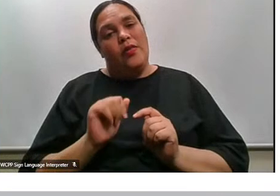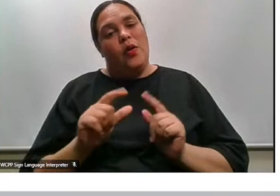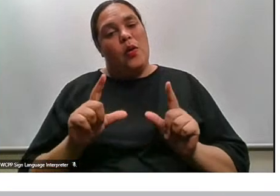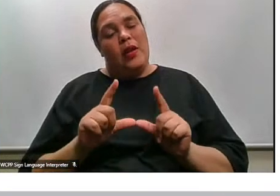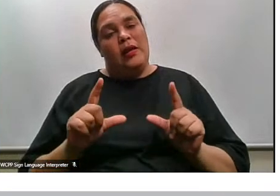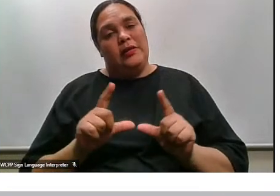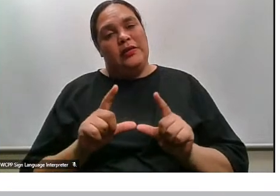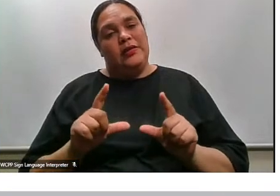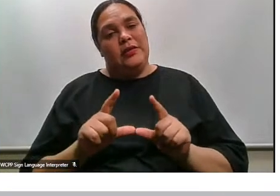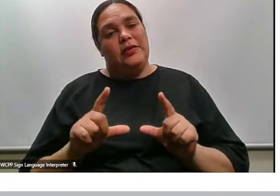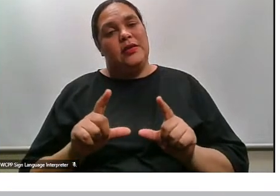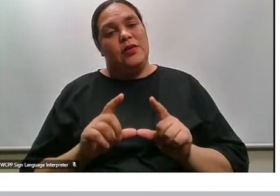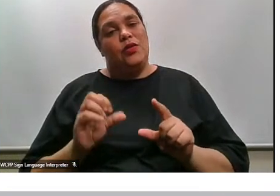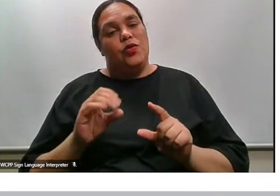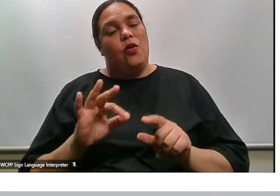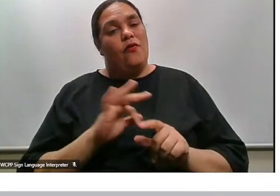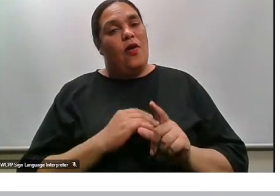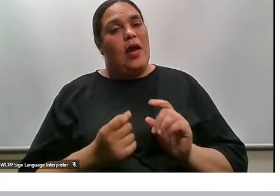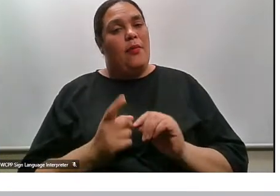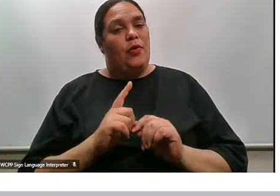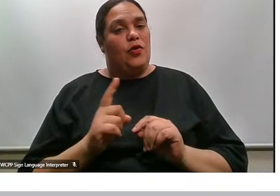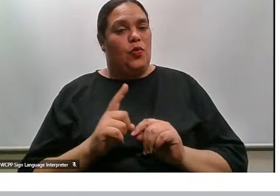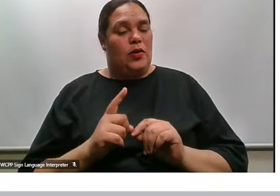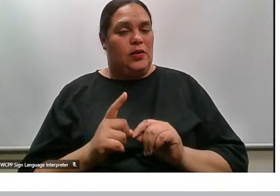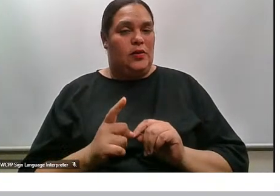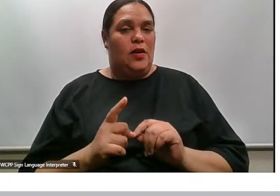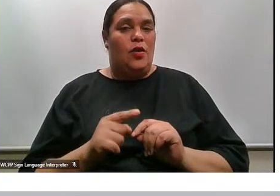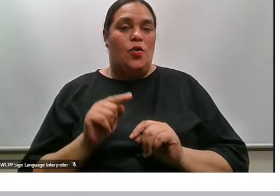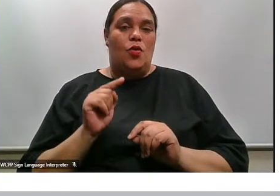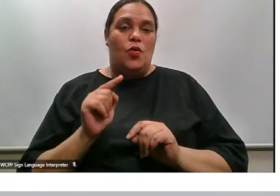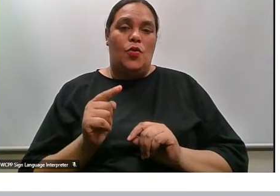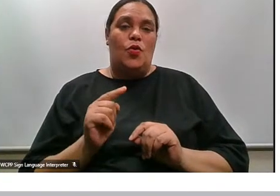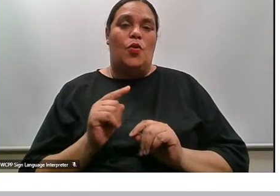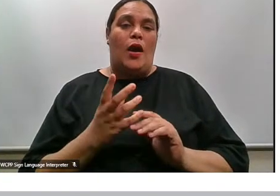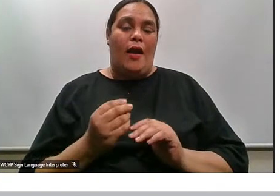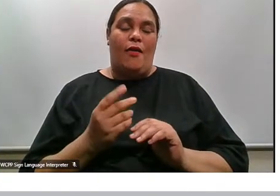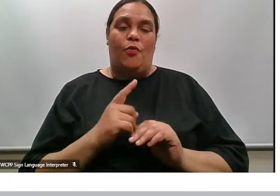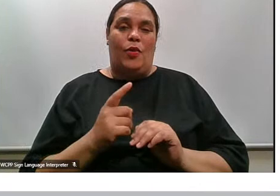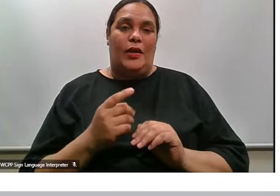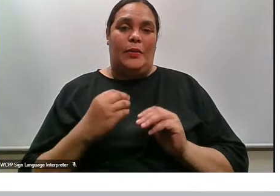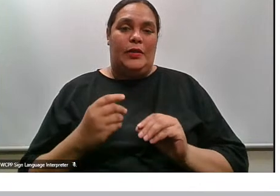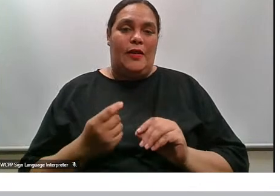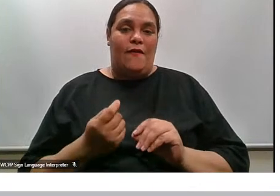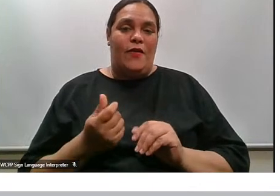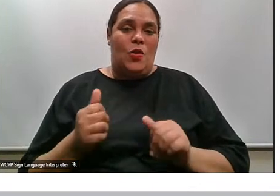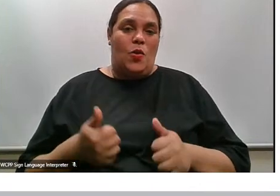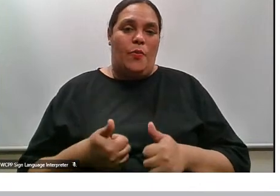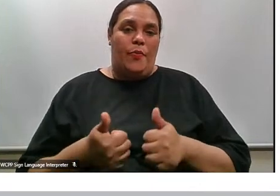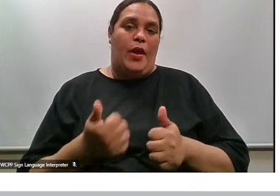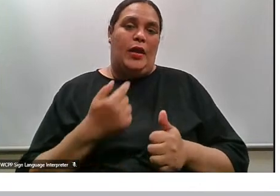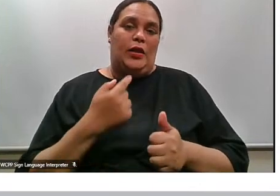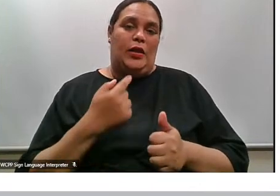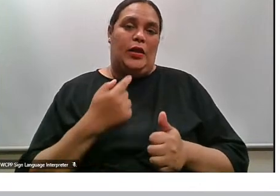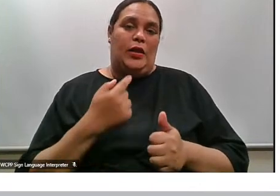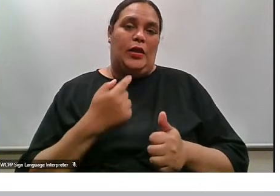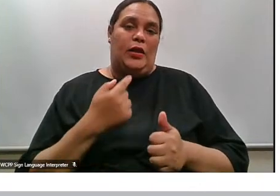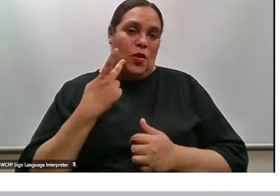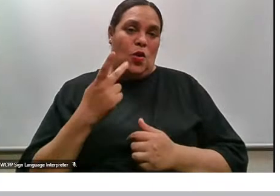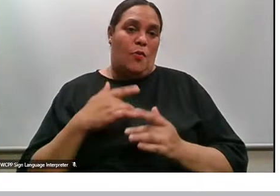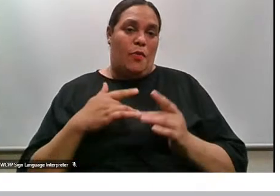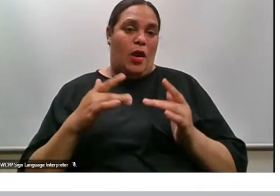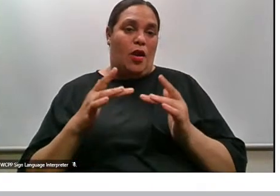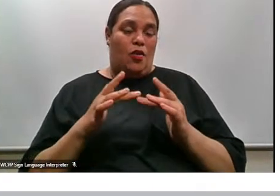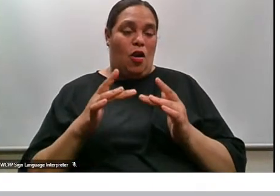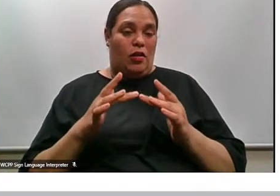license. So what normally happens is that you then have a few businesses coming back to say, look, my conduct has